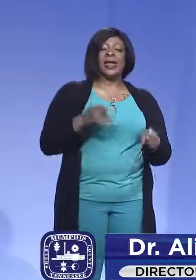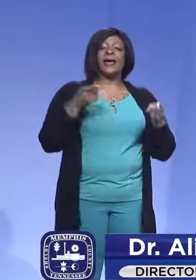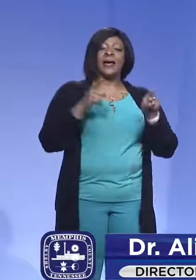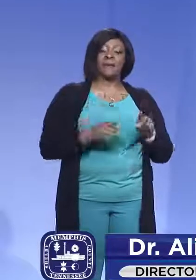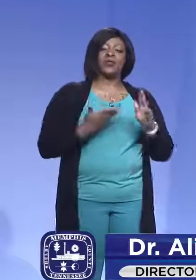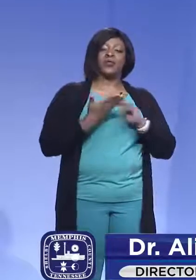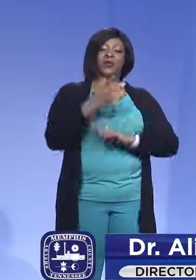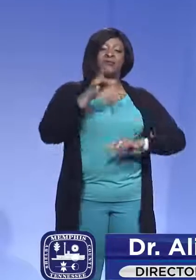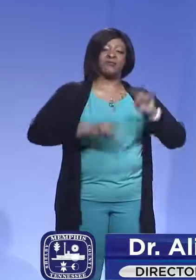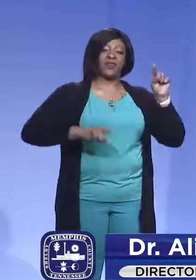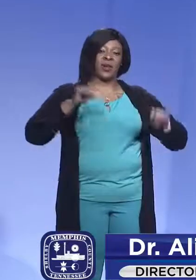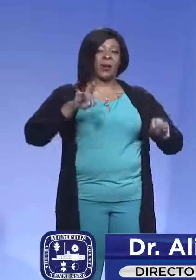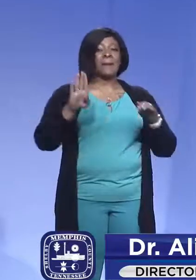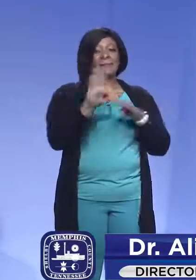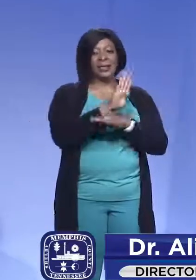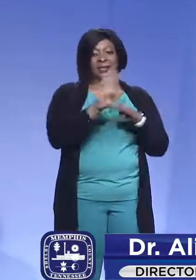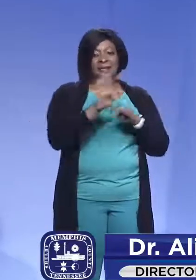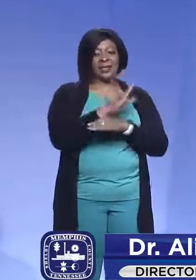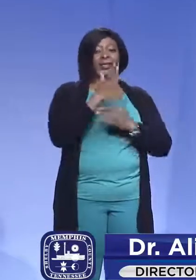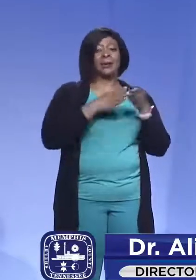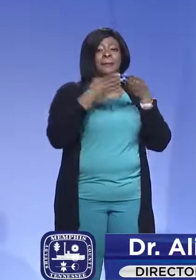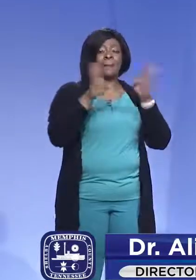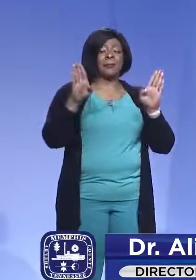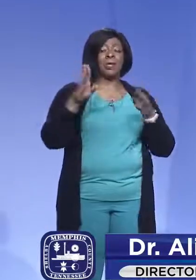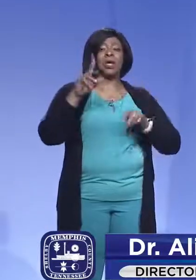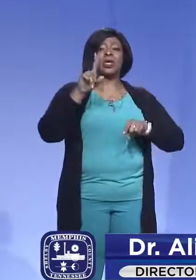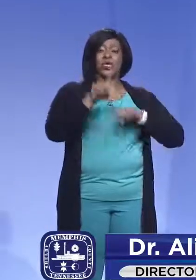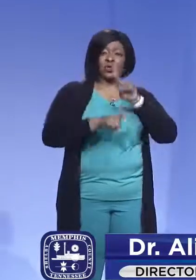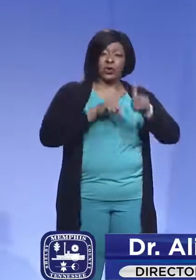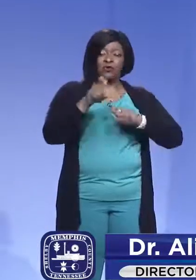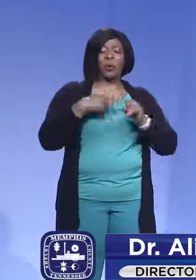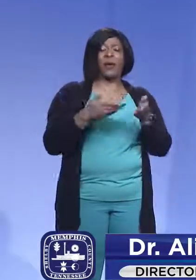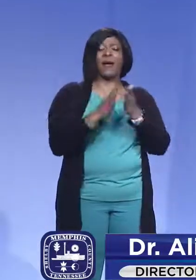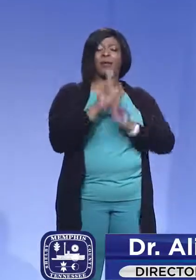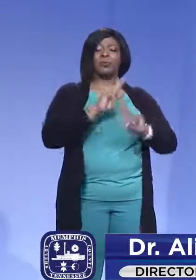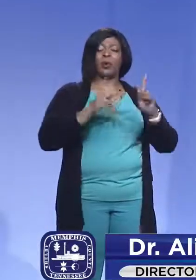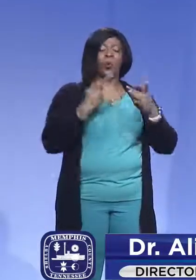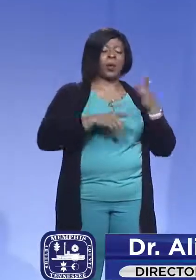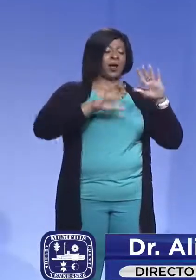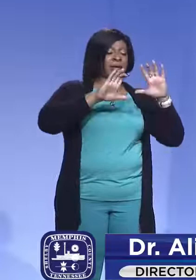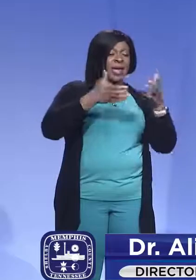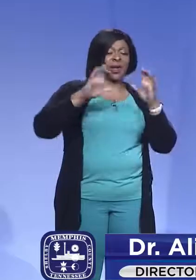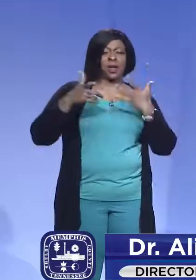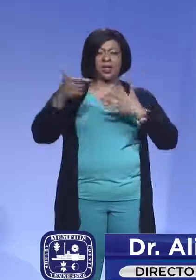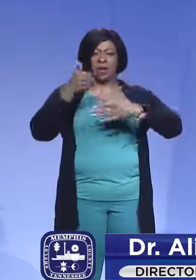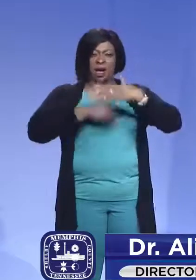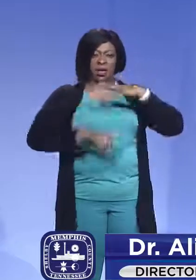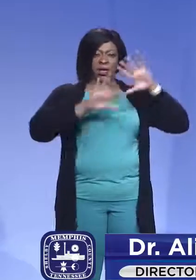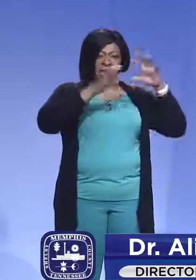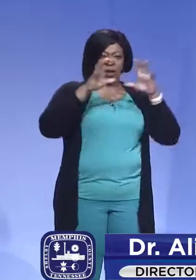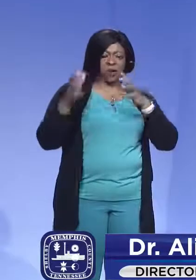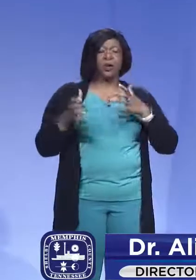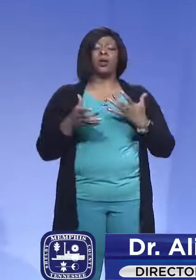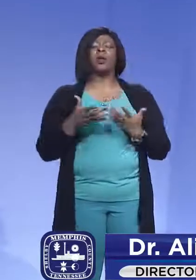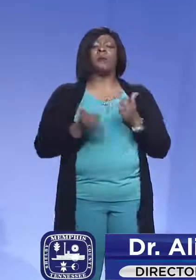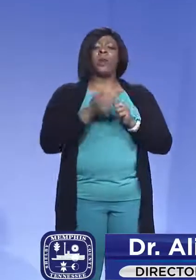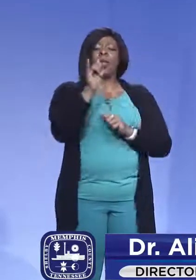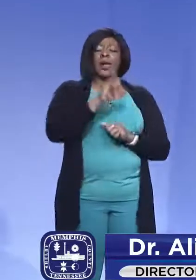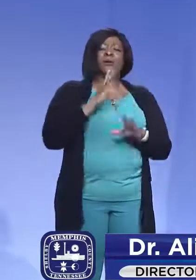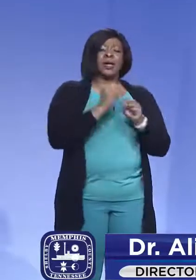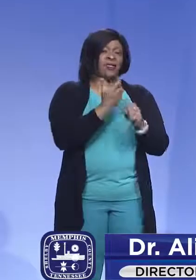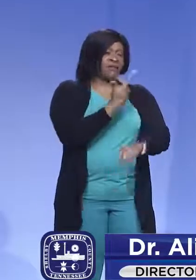through various businesses and some public surveys, is we've asked people what category they fall into, whether they're likely to